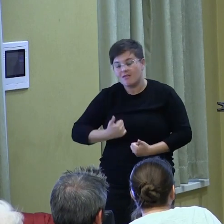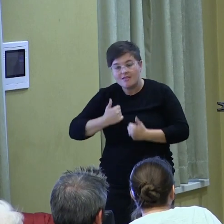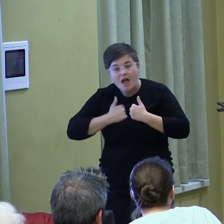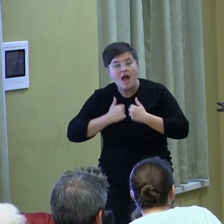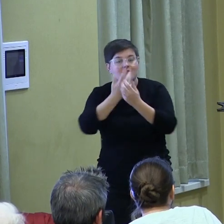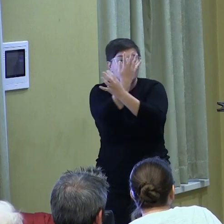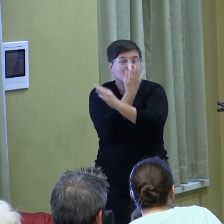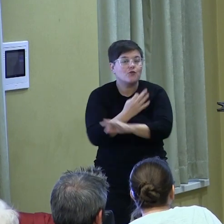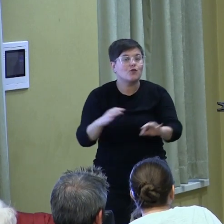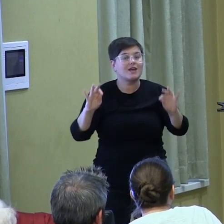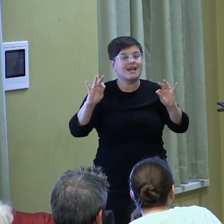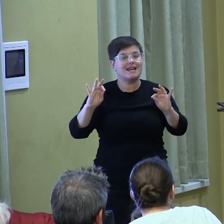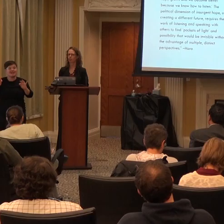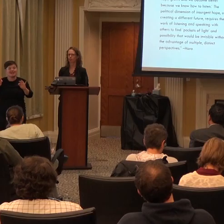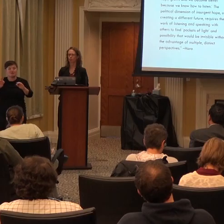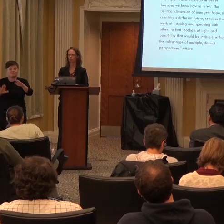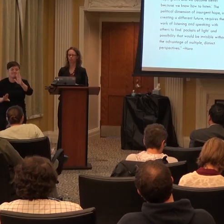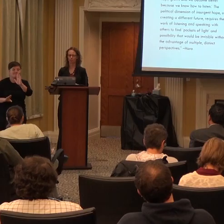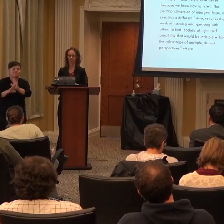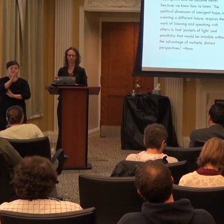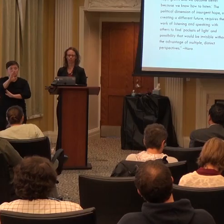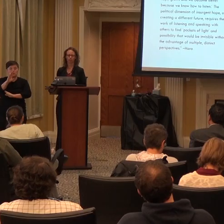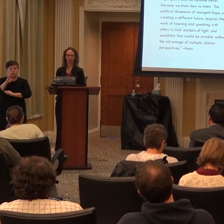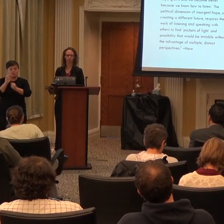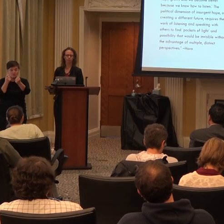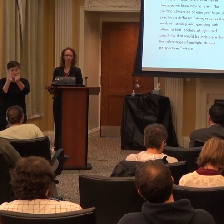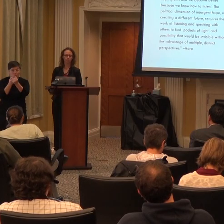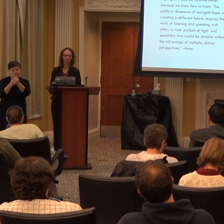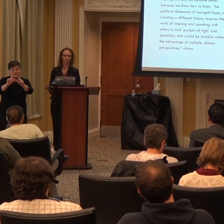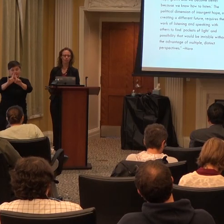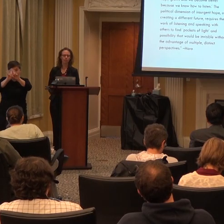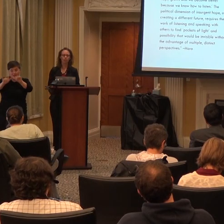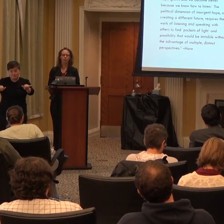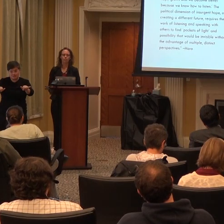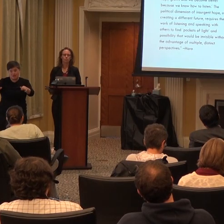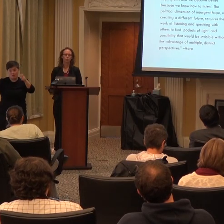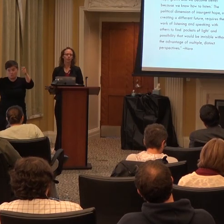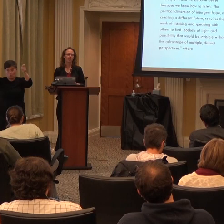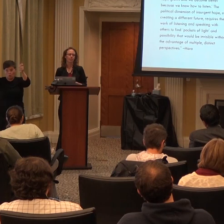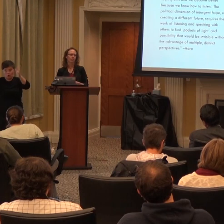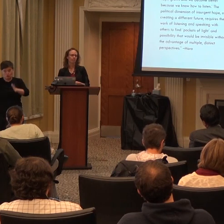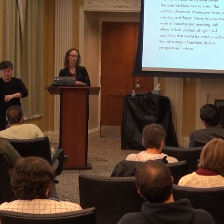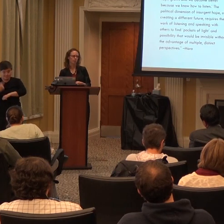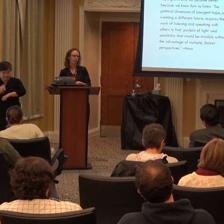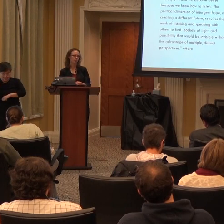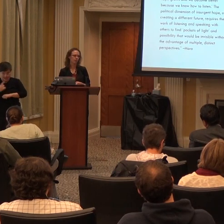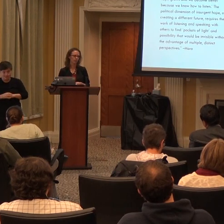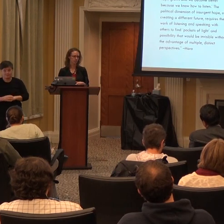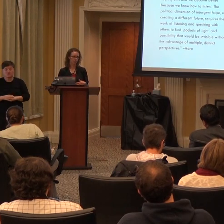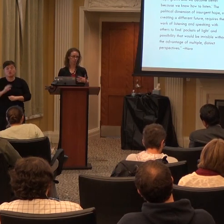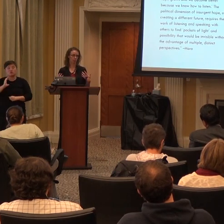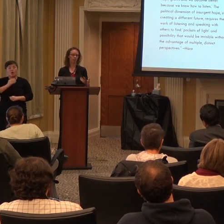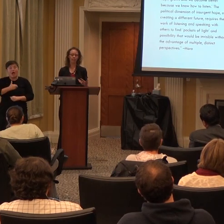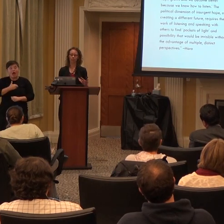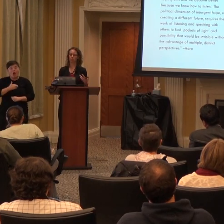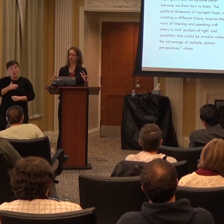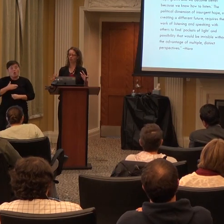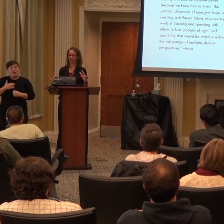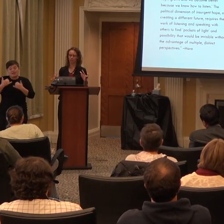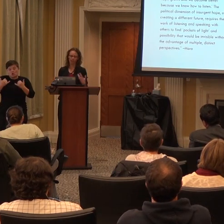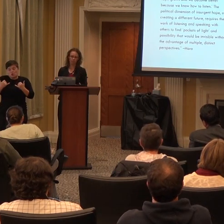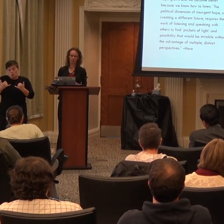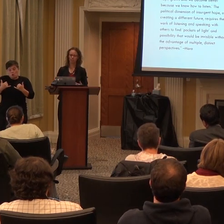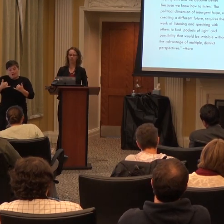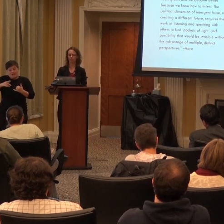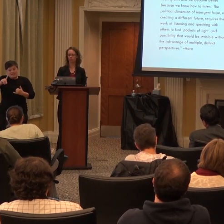in the face of rising support for autocratic rulers today. So, whereas our contemporary democracy is plagued